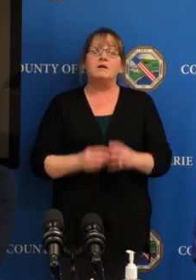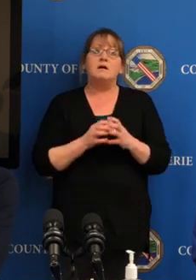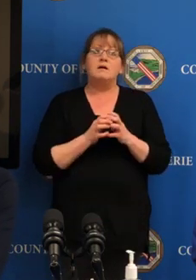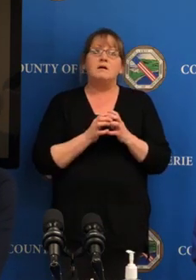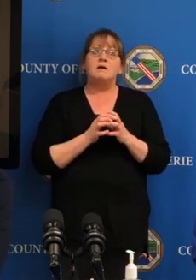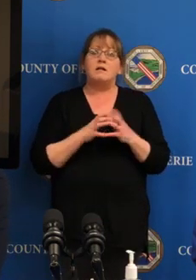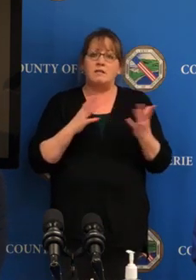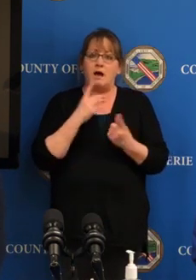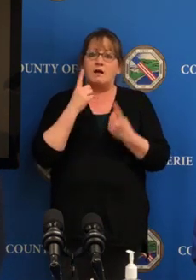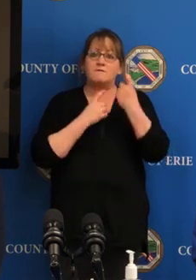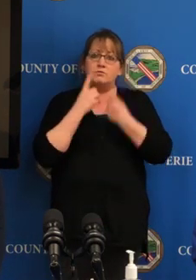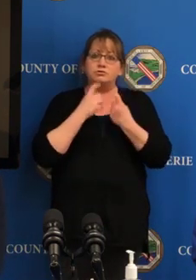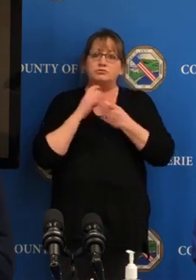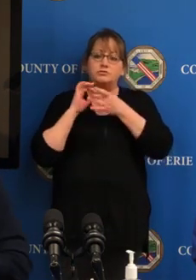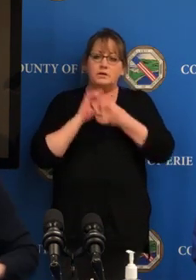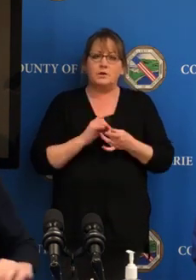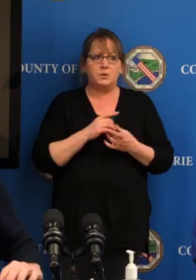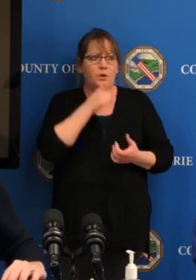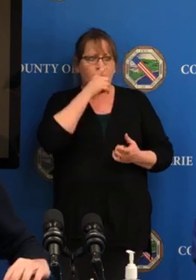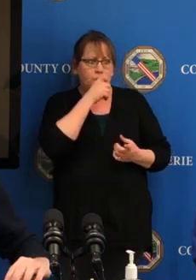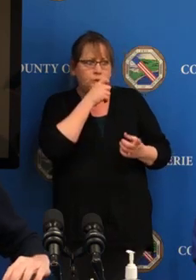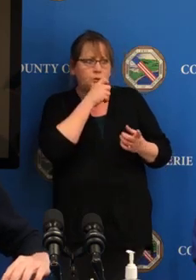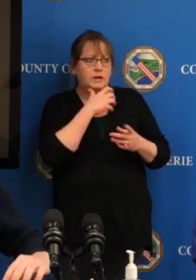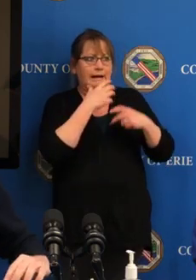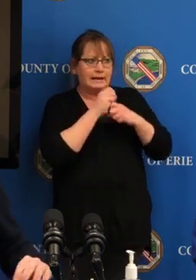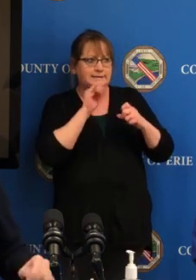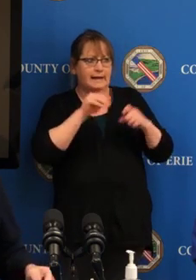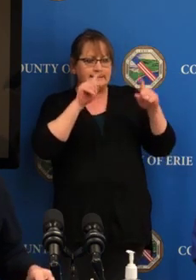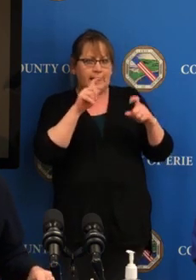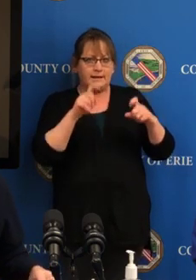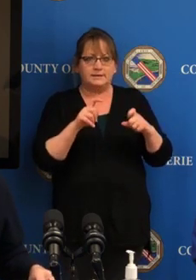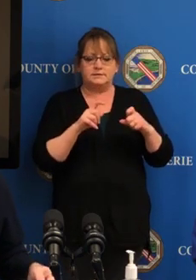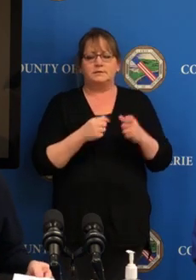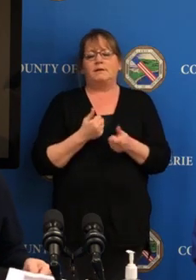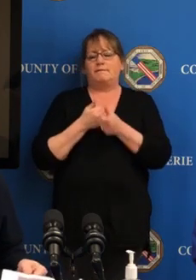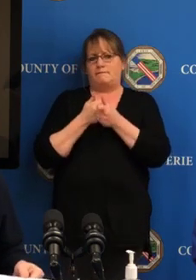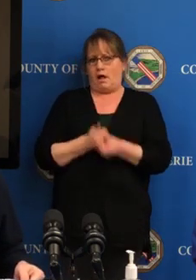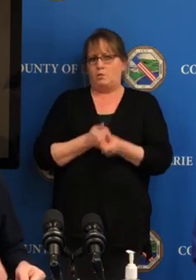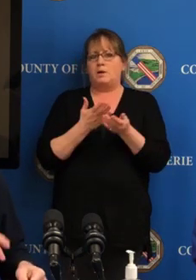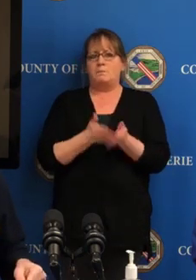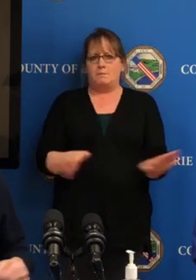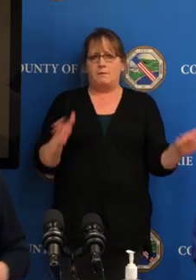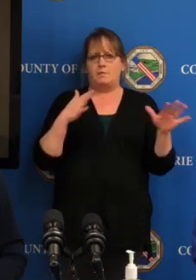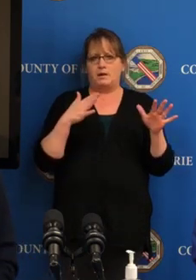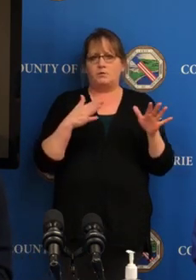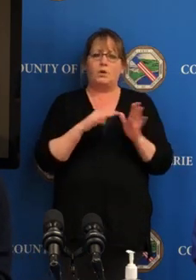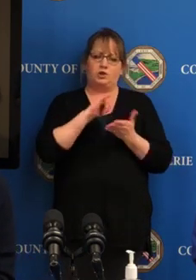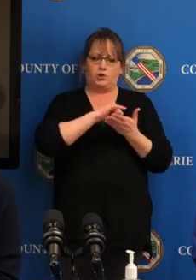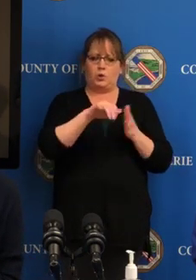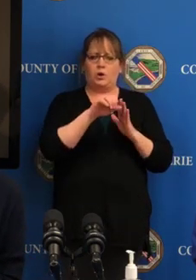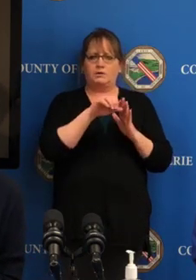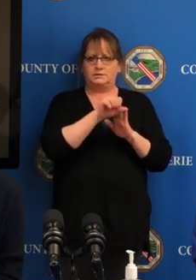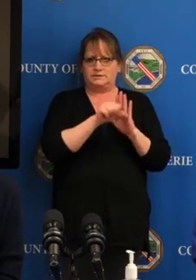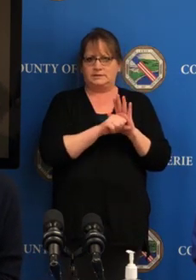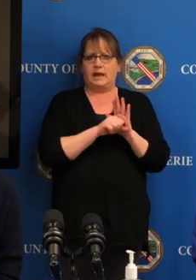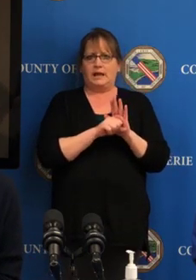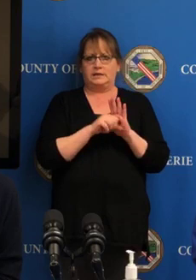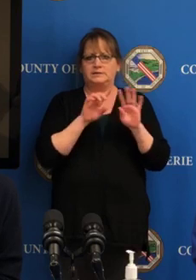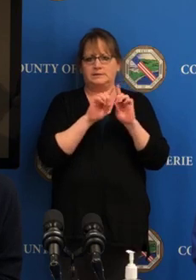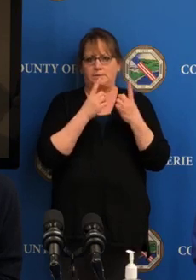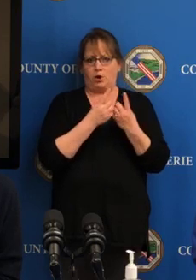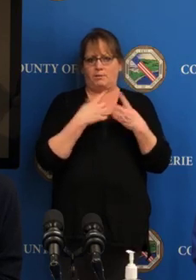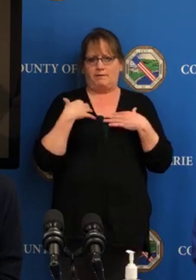as to who gets tested. So we're following the Public Health Lab or the New York State Department of Health